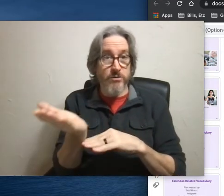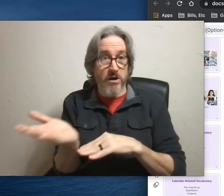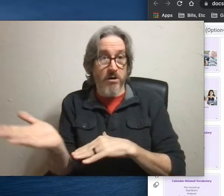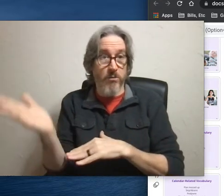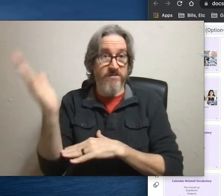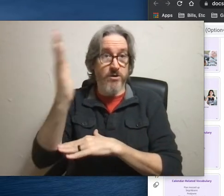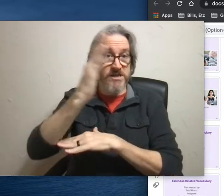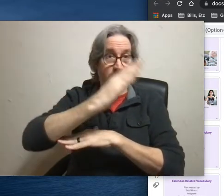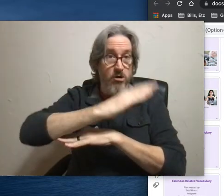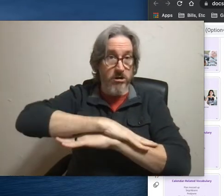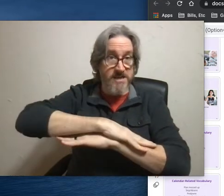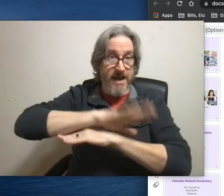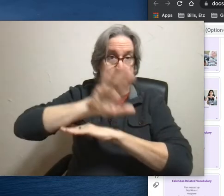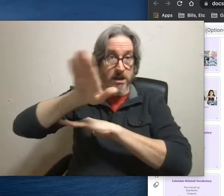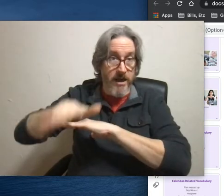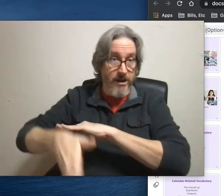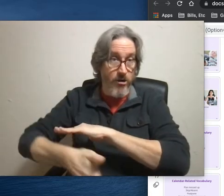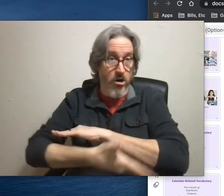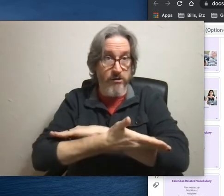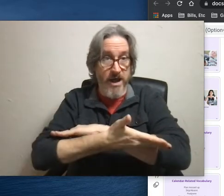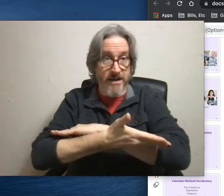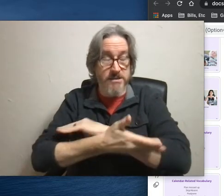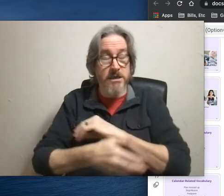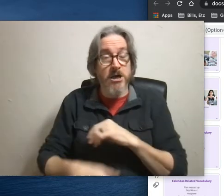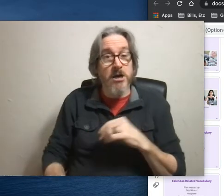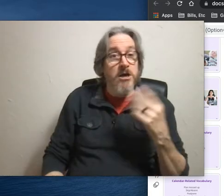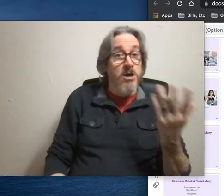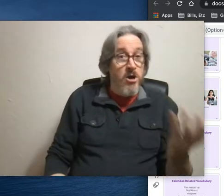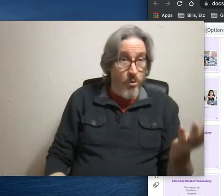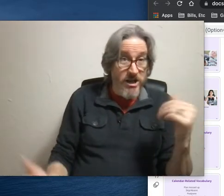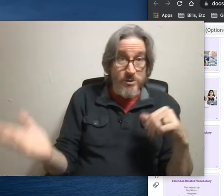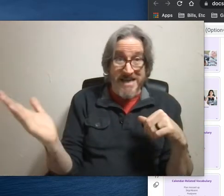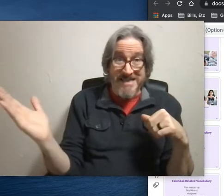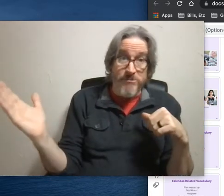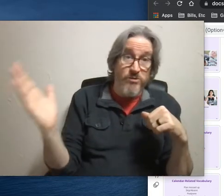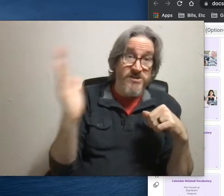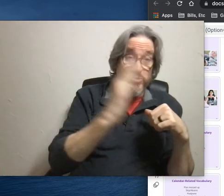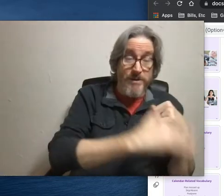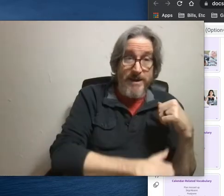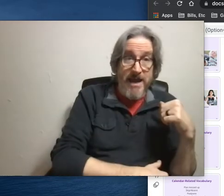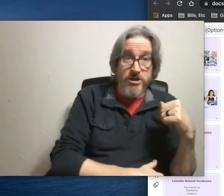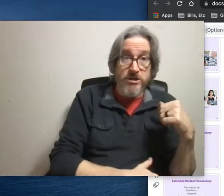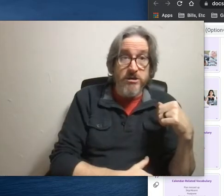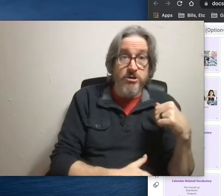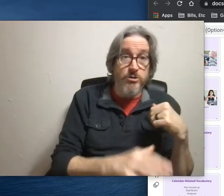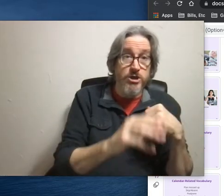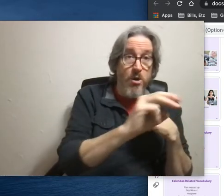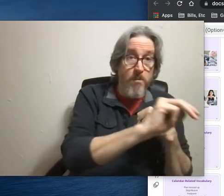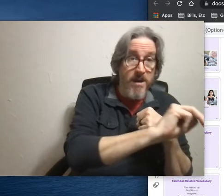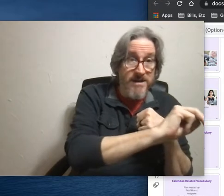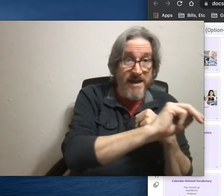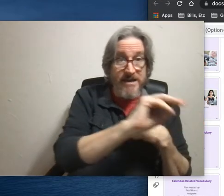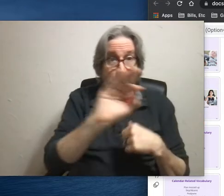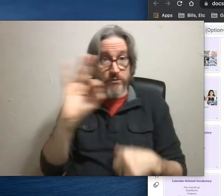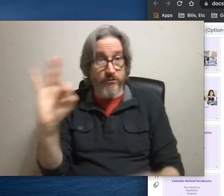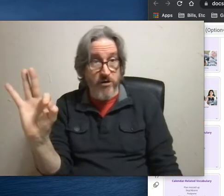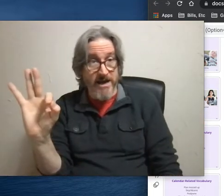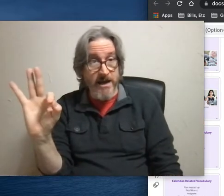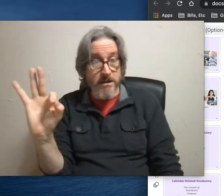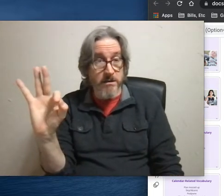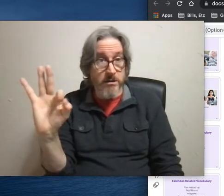do, we've shown this for all day and all night. We can use that same sort of sweeping action to show Monday